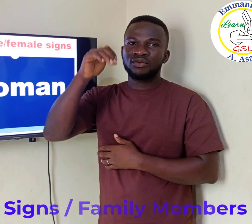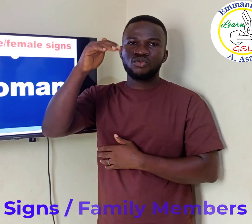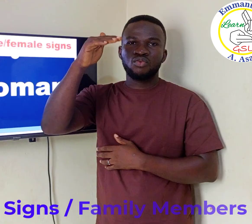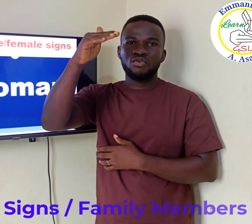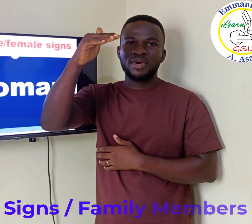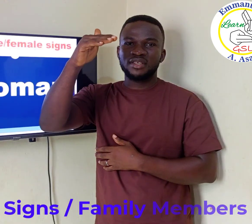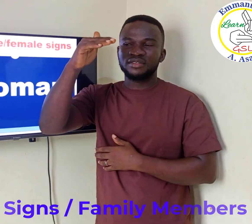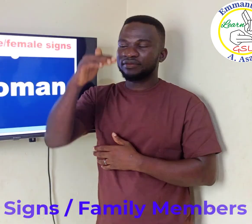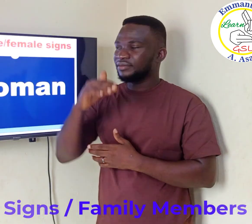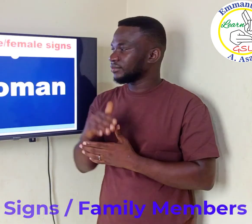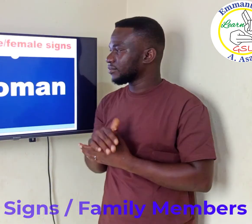woman.